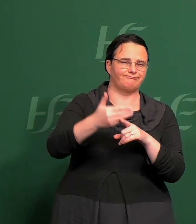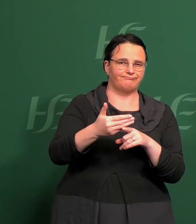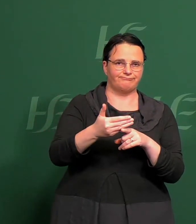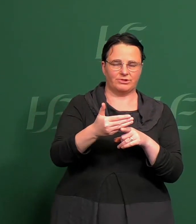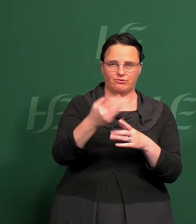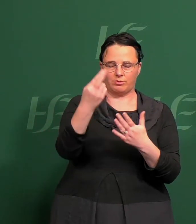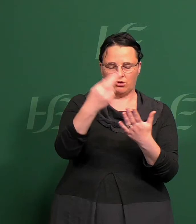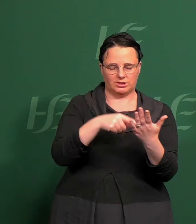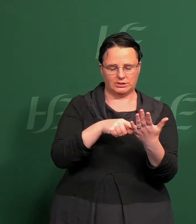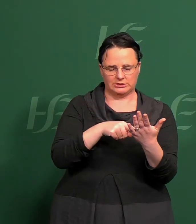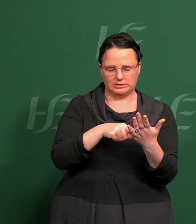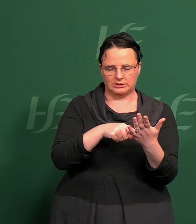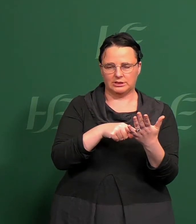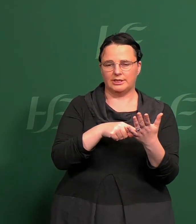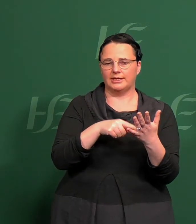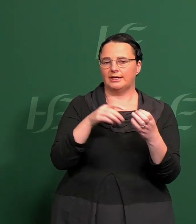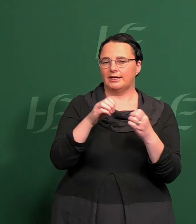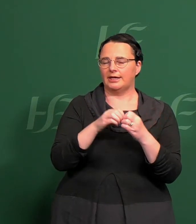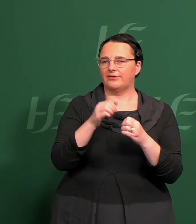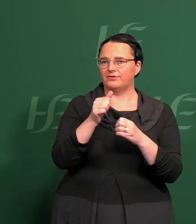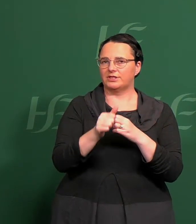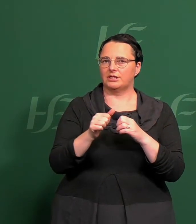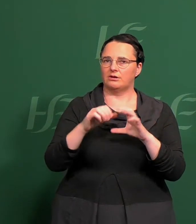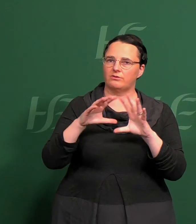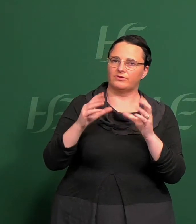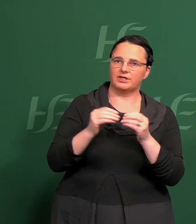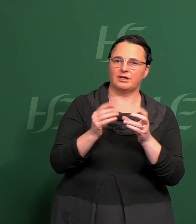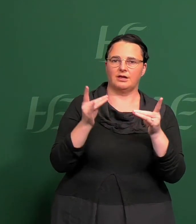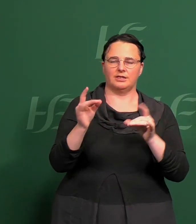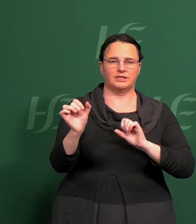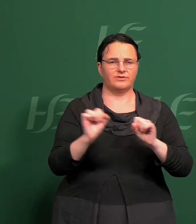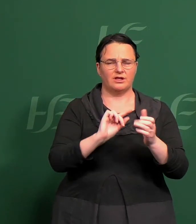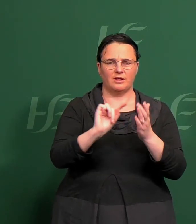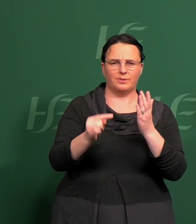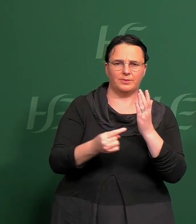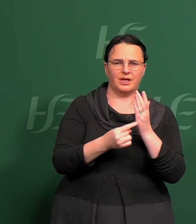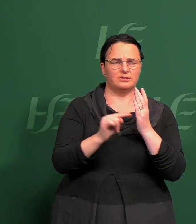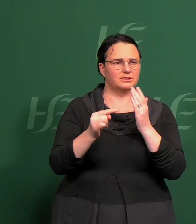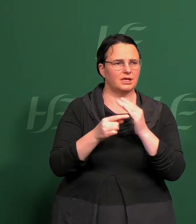Every day, all over the Irish health services, thousands of people put